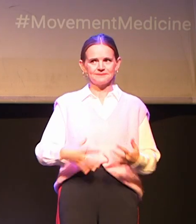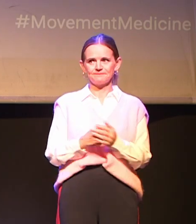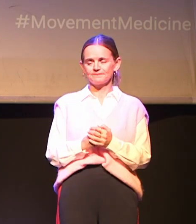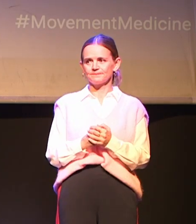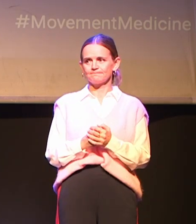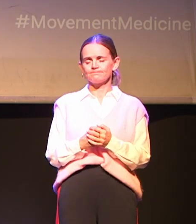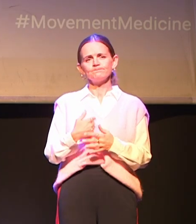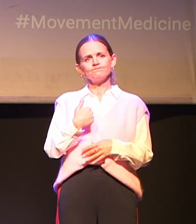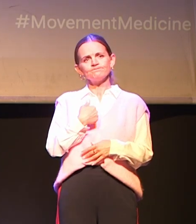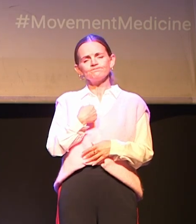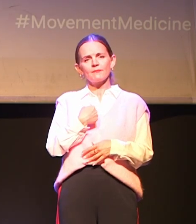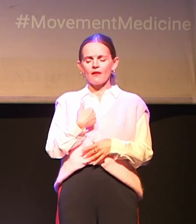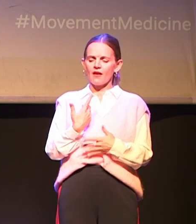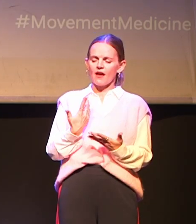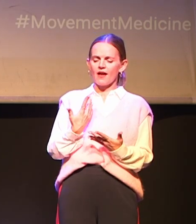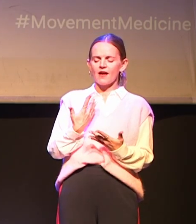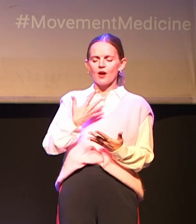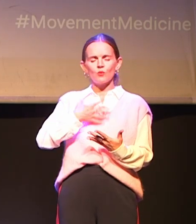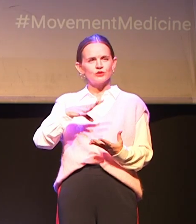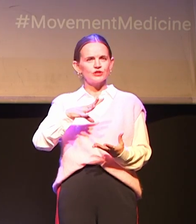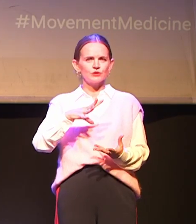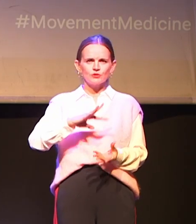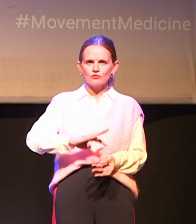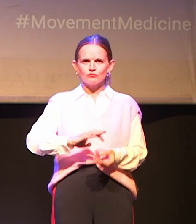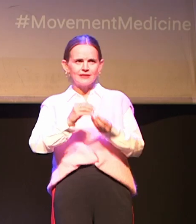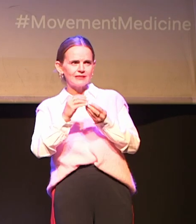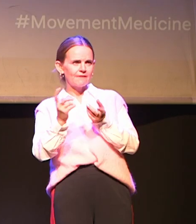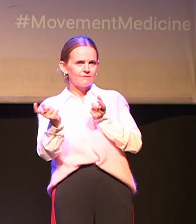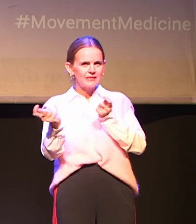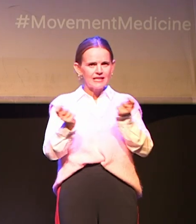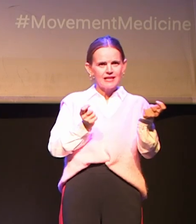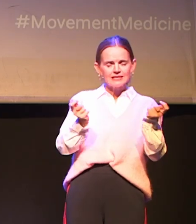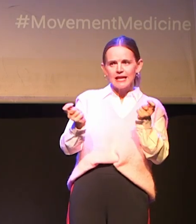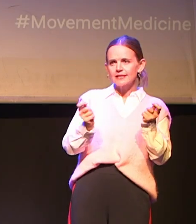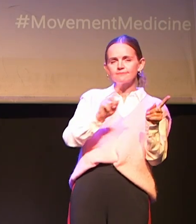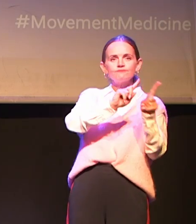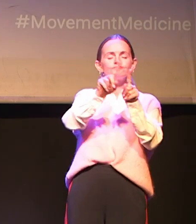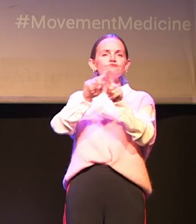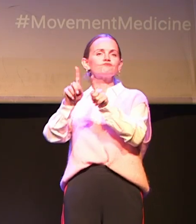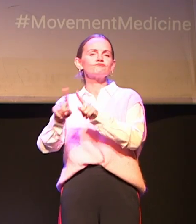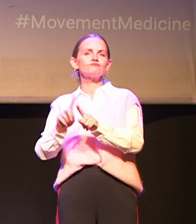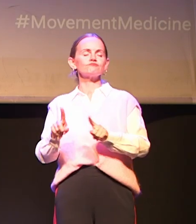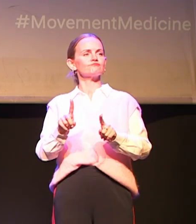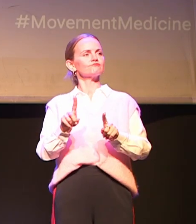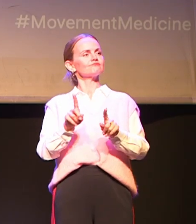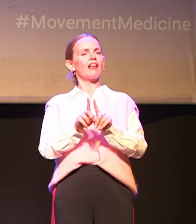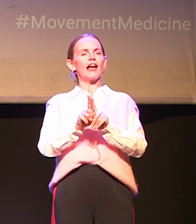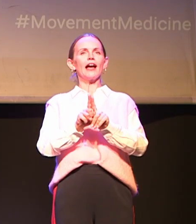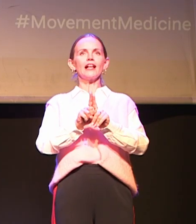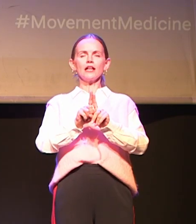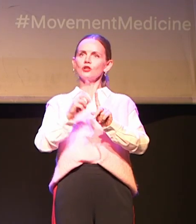I'm committed to creatively facilitating people's reintroduction to themselves and their